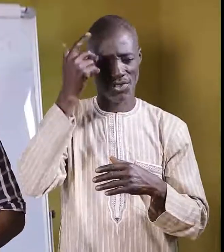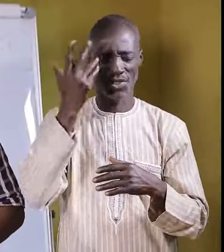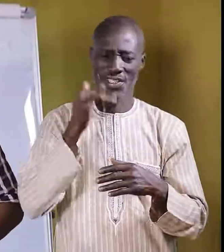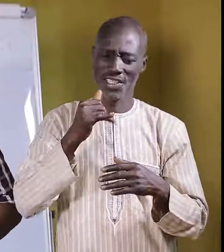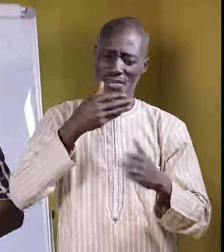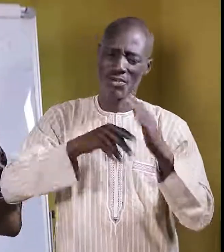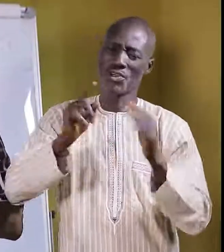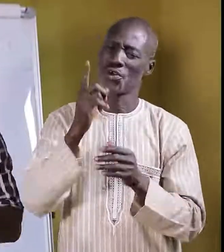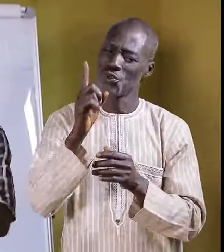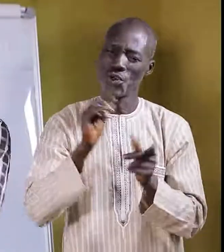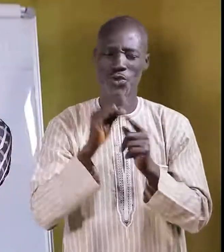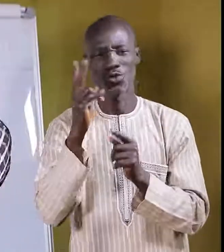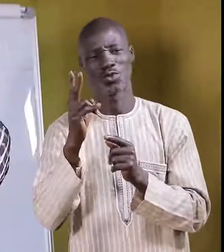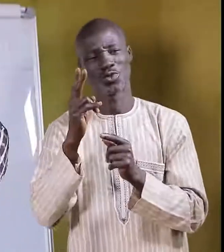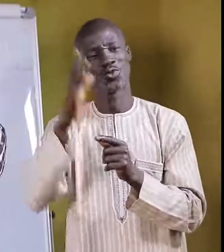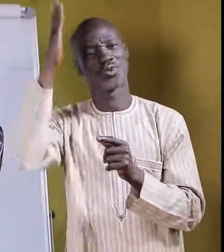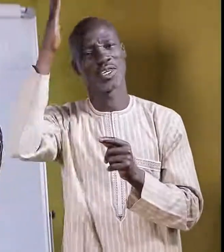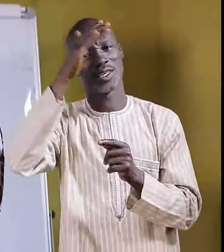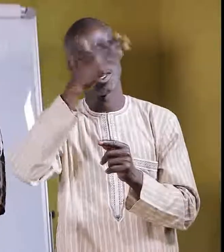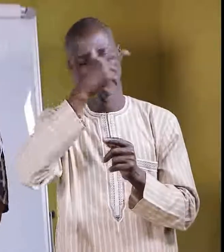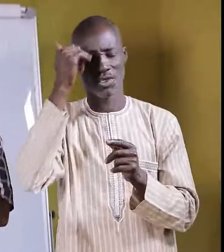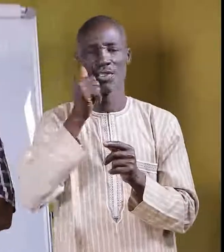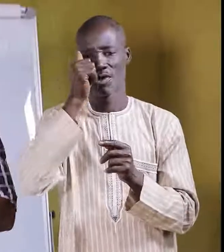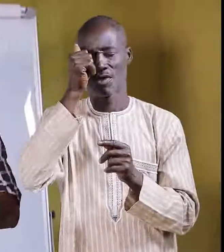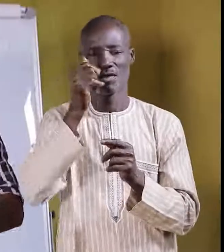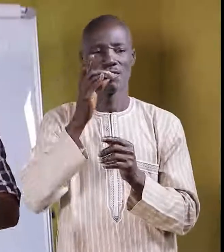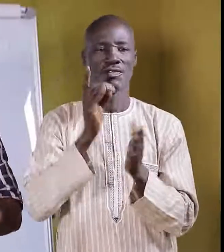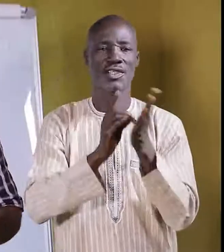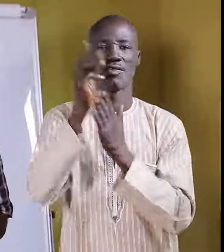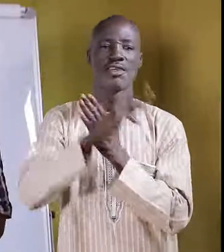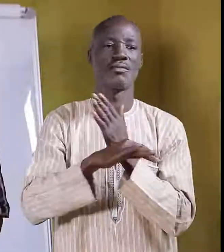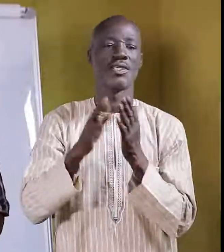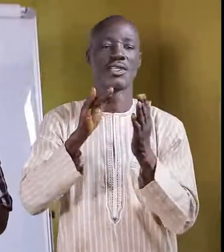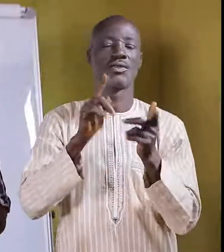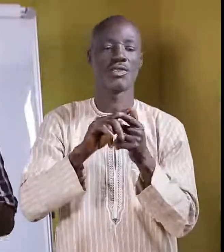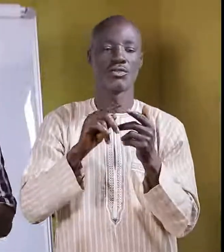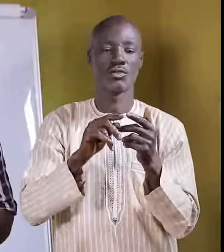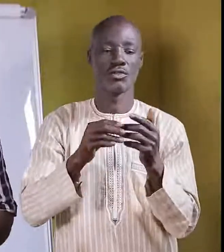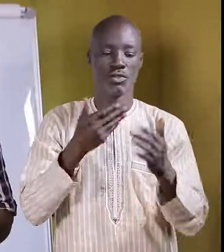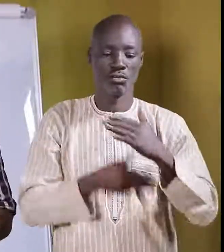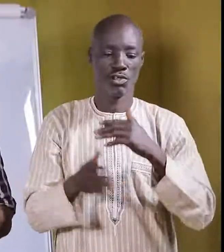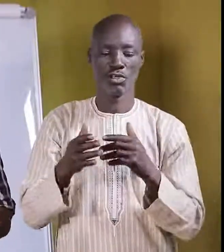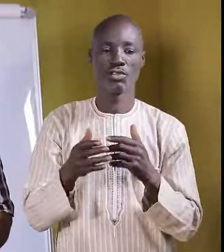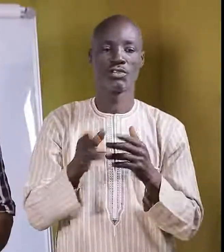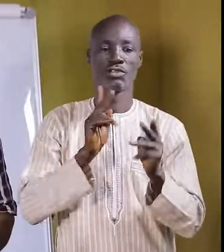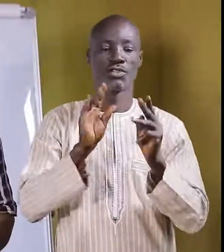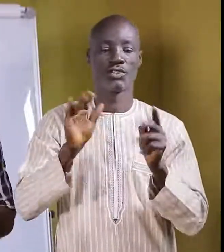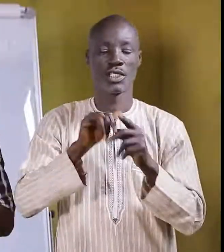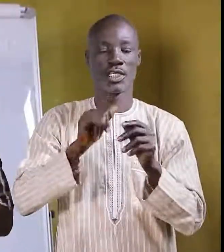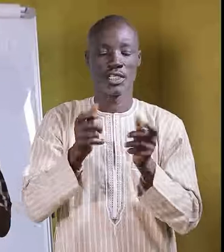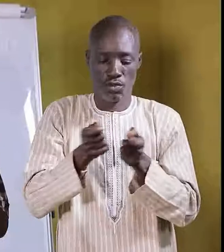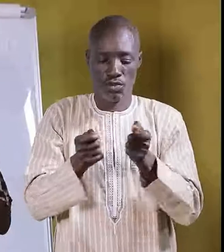give birth to only 1 or 2 because of development. They want to give birth to what they can control and what they can feed and pay their school